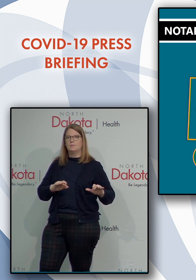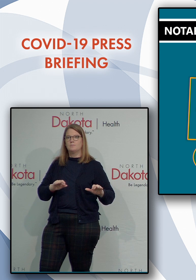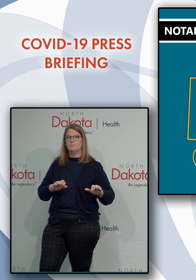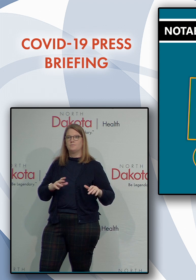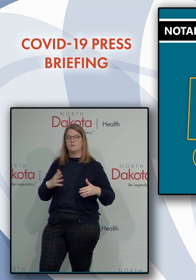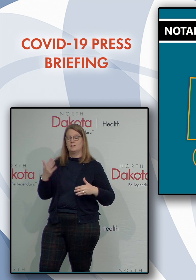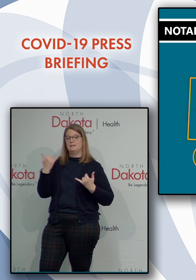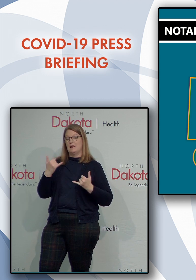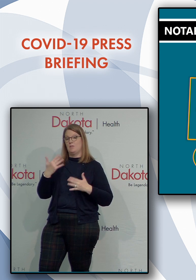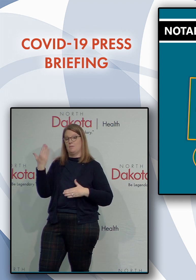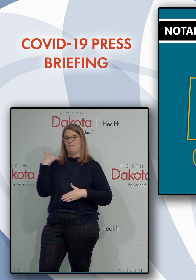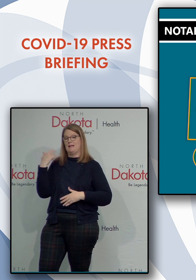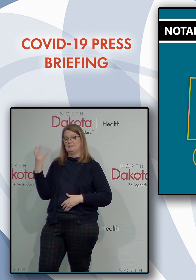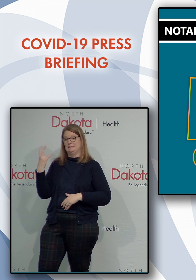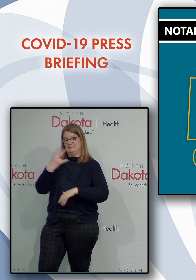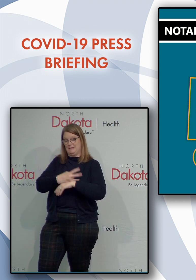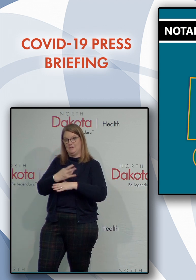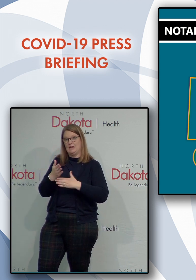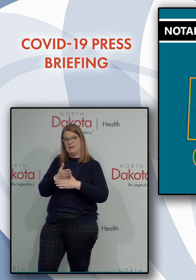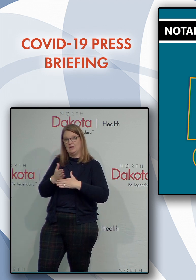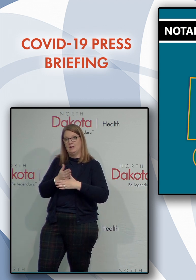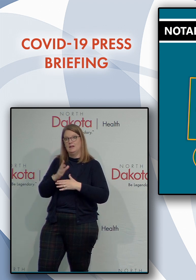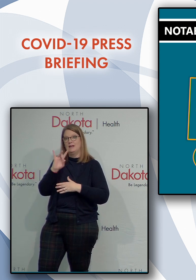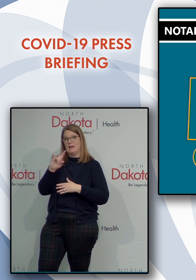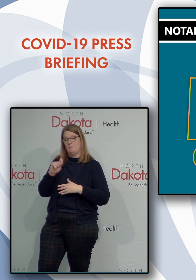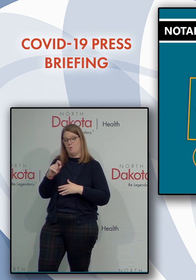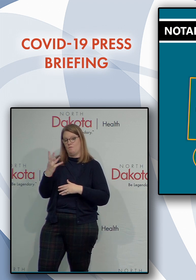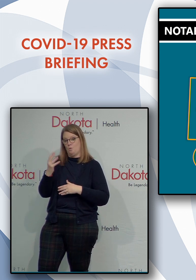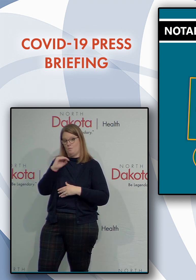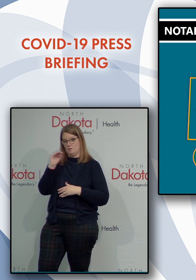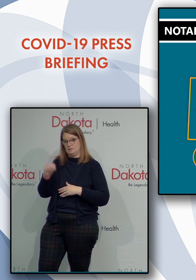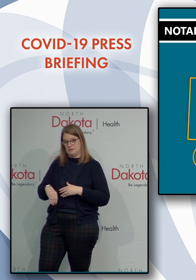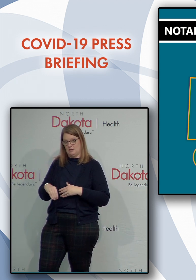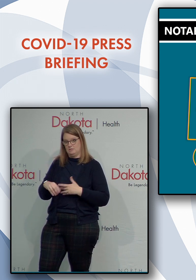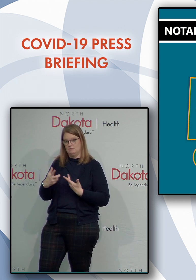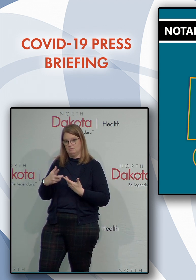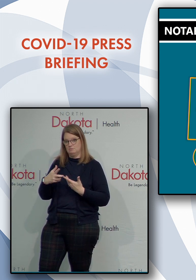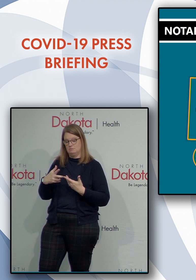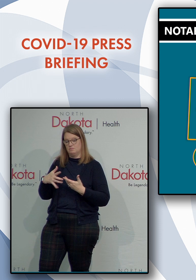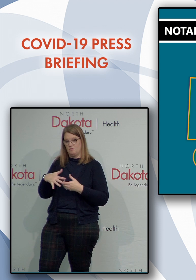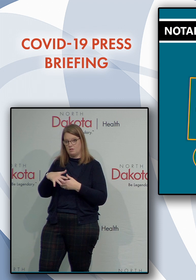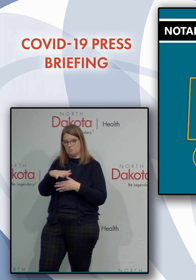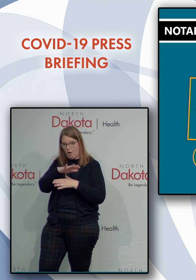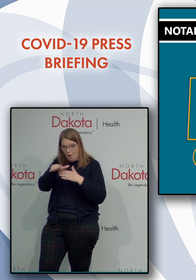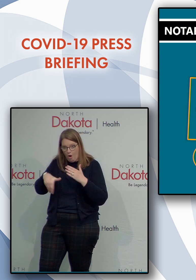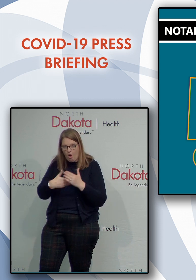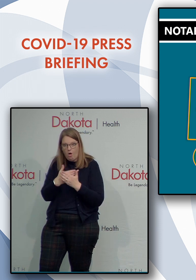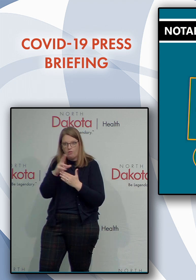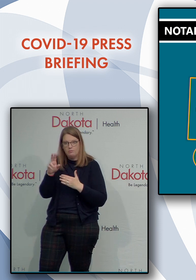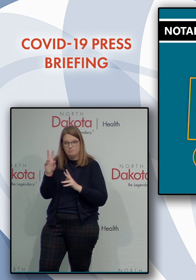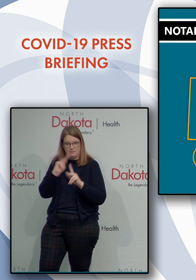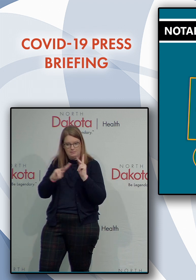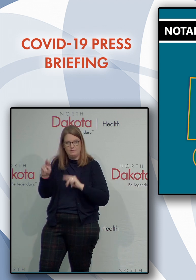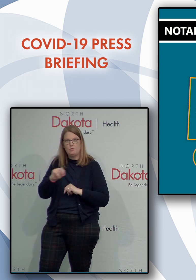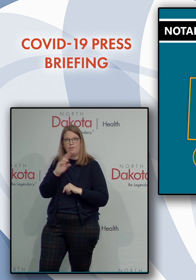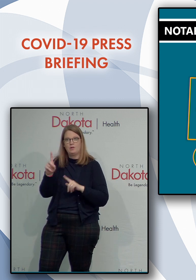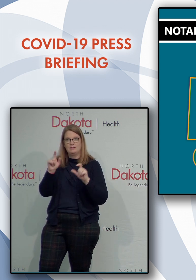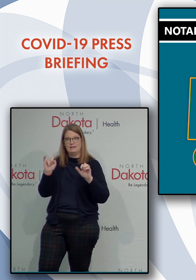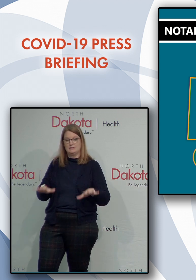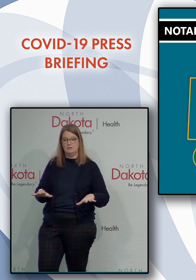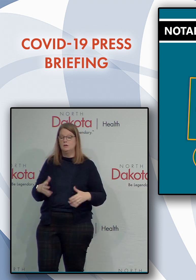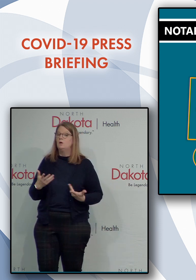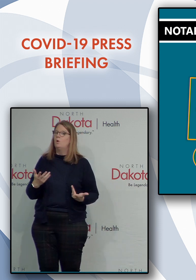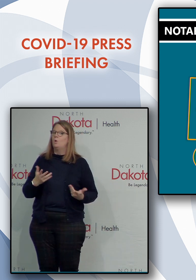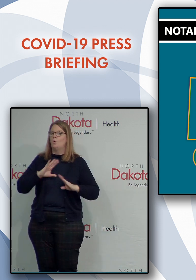past 7-day positive test rate to 8.4% among all North Dakotans tested, and we are happy to see that rate